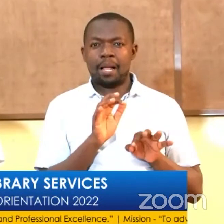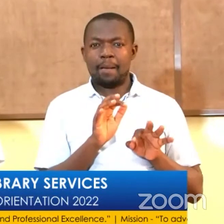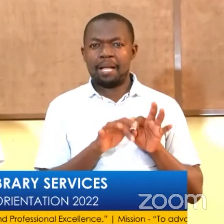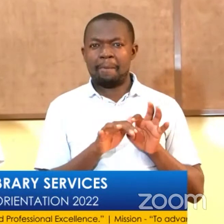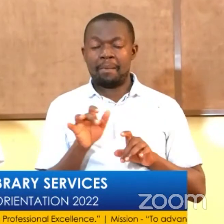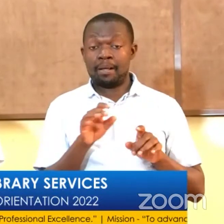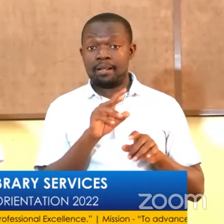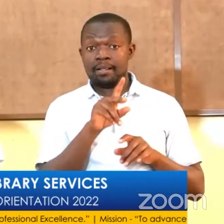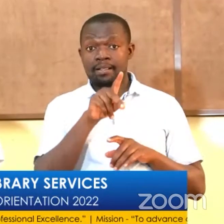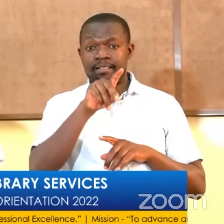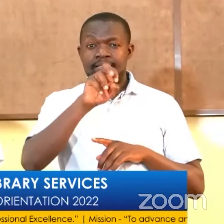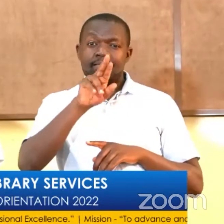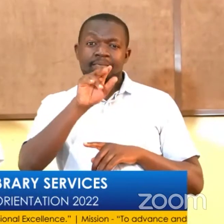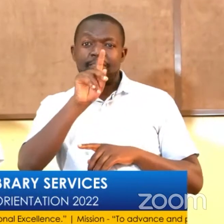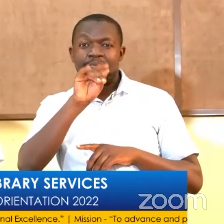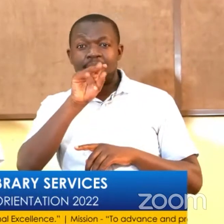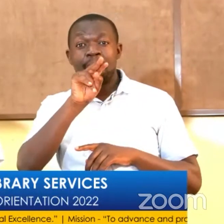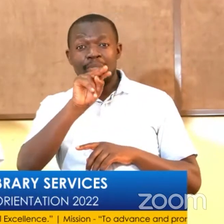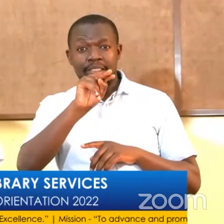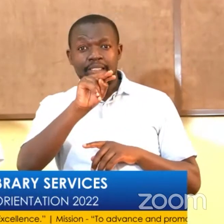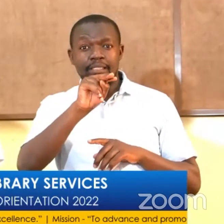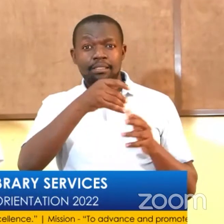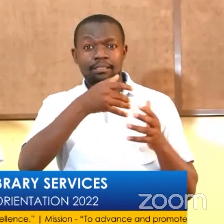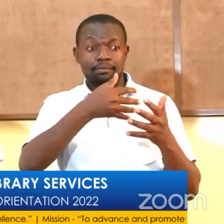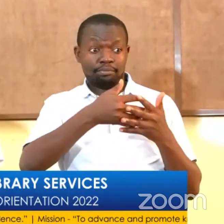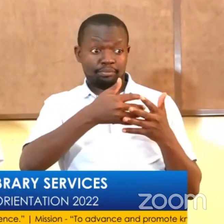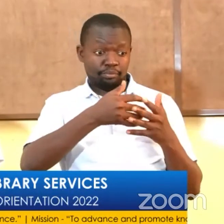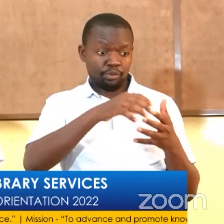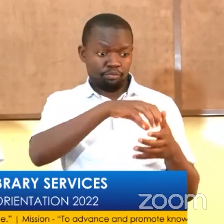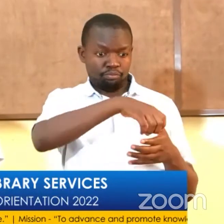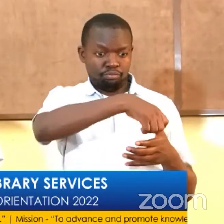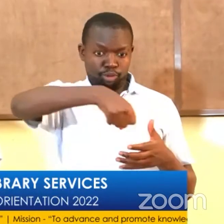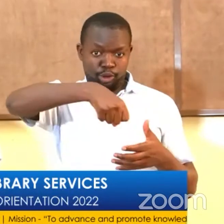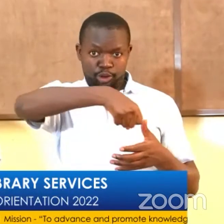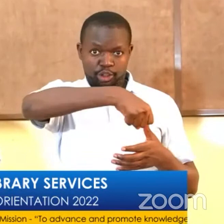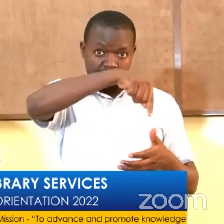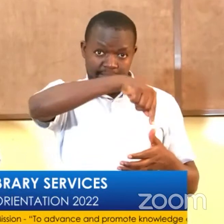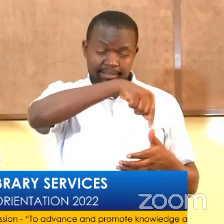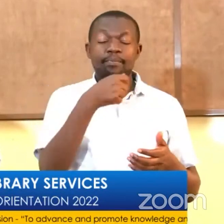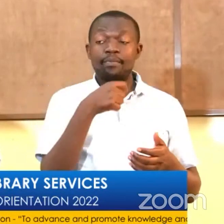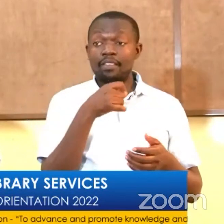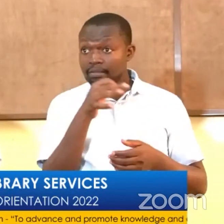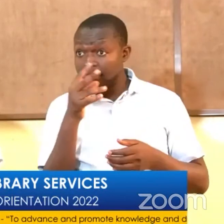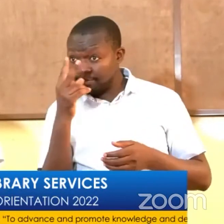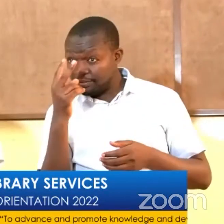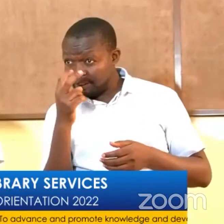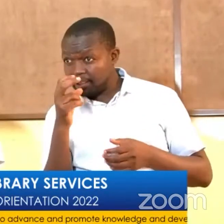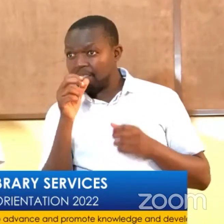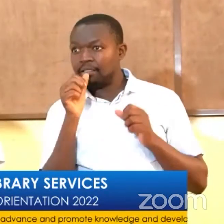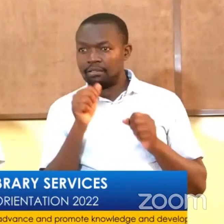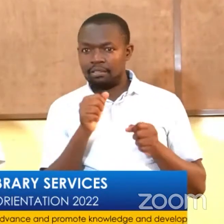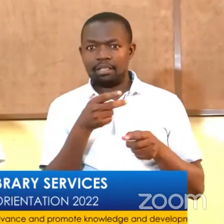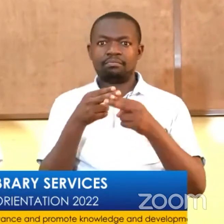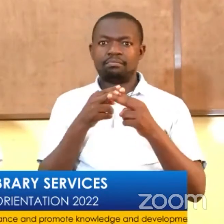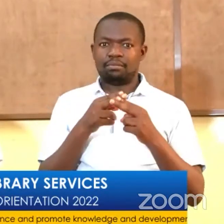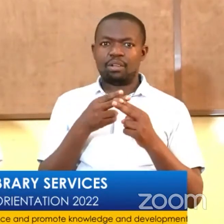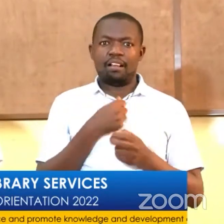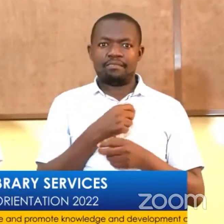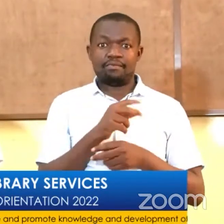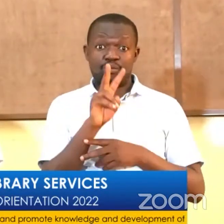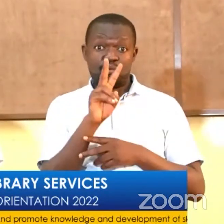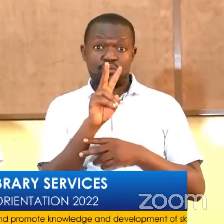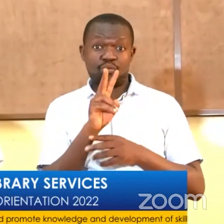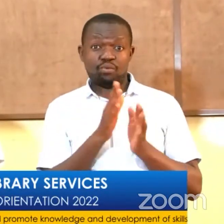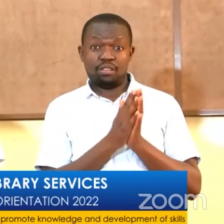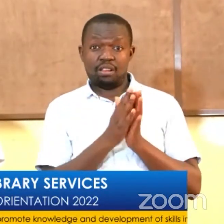machines. Those ones for braille, if you're visually impaired, you can borrow. We have 2 of them in the